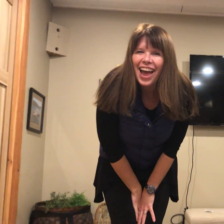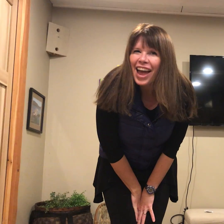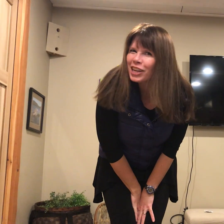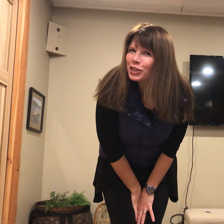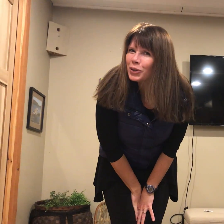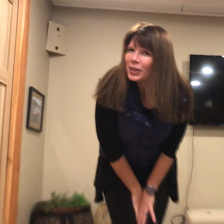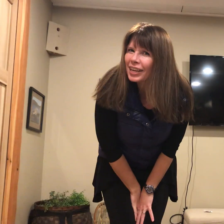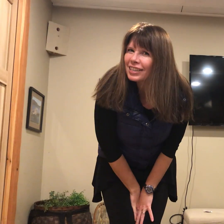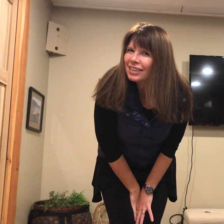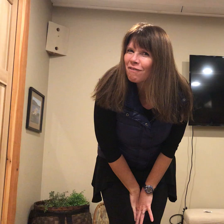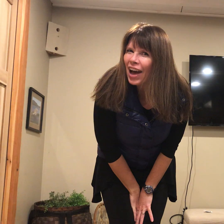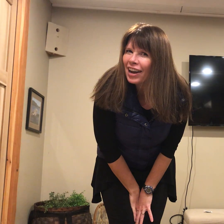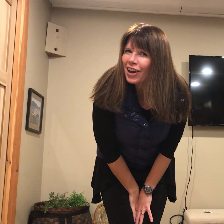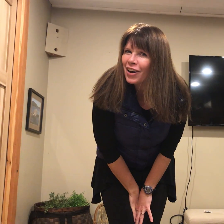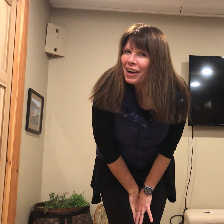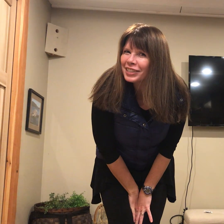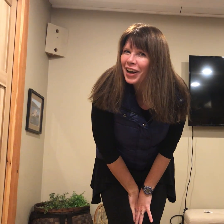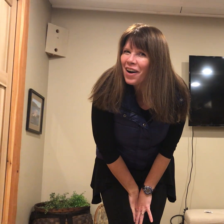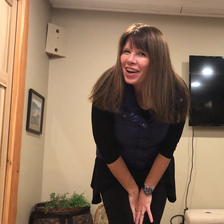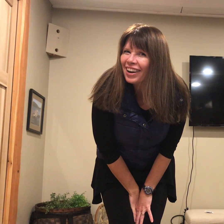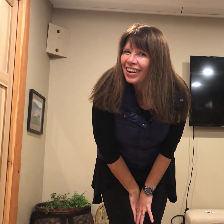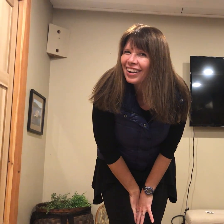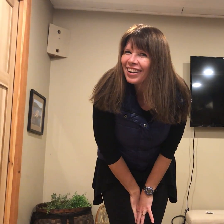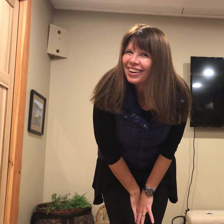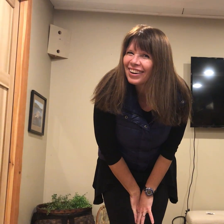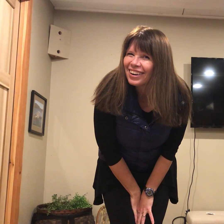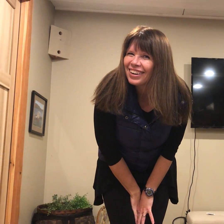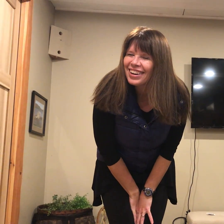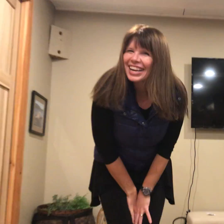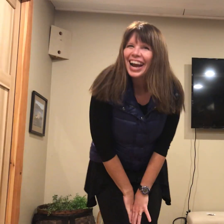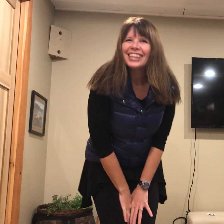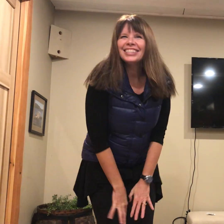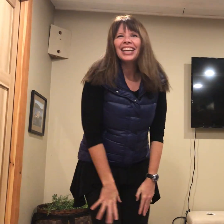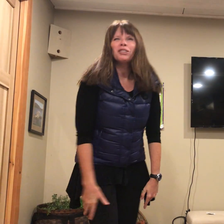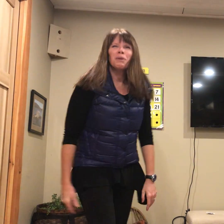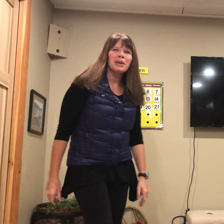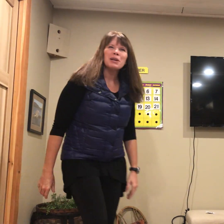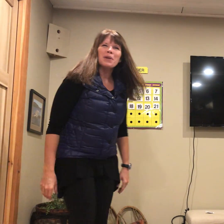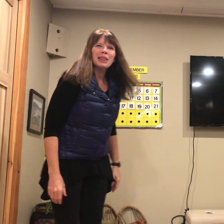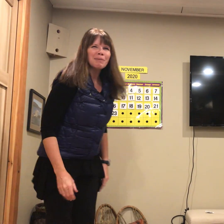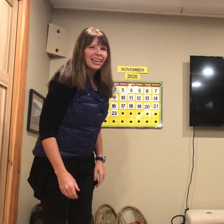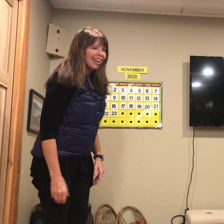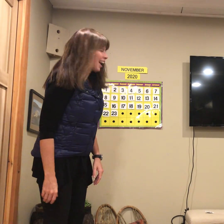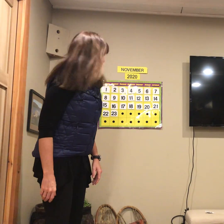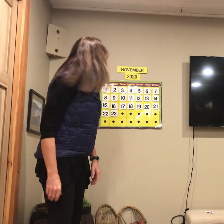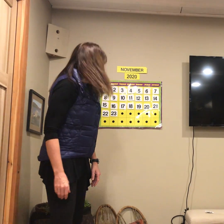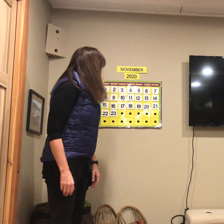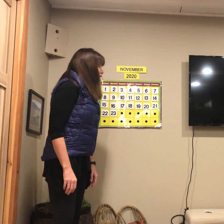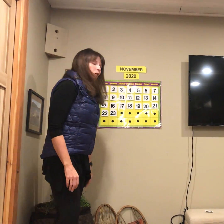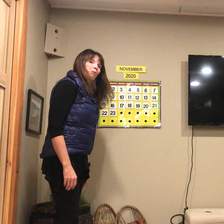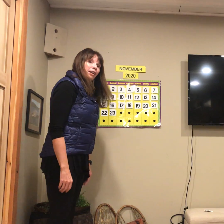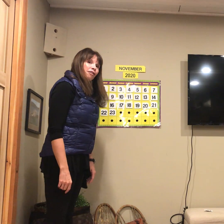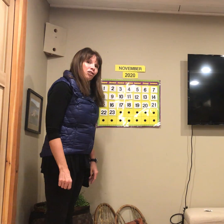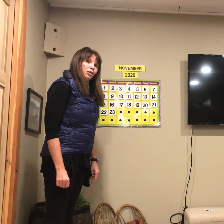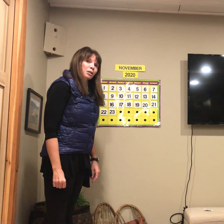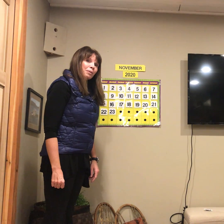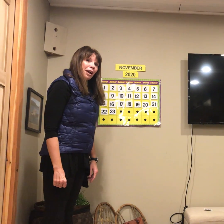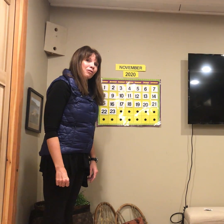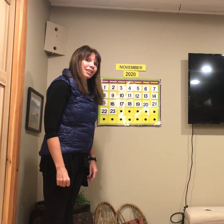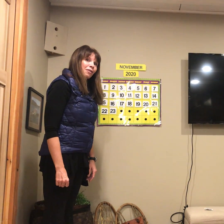And Julian DeFato, how's it going? Guys, thanks for being with me today. Are you ready to do some counting with